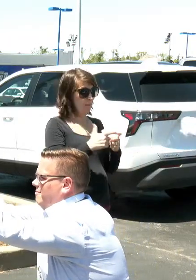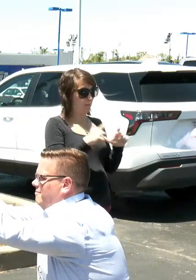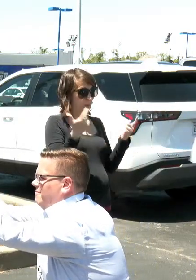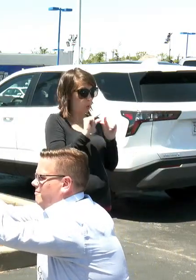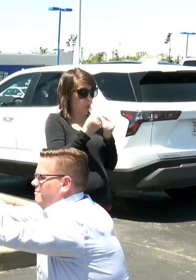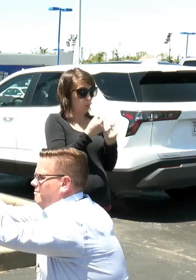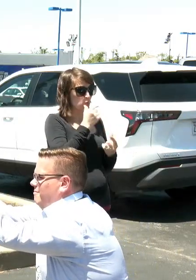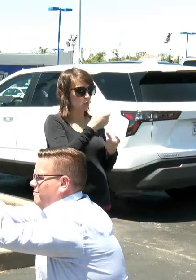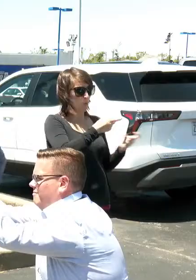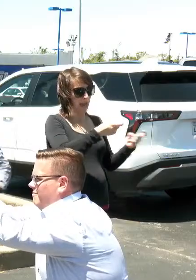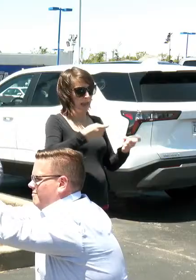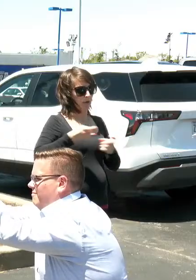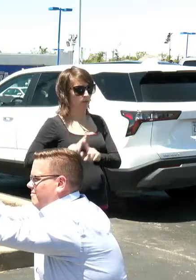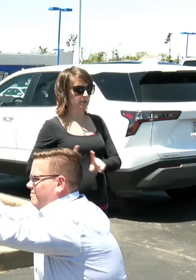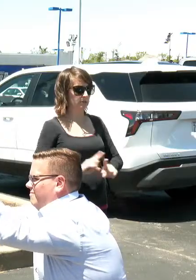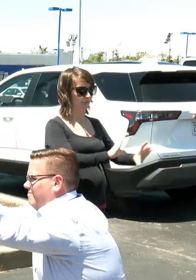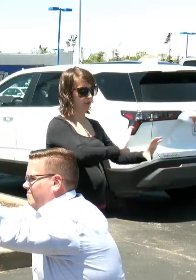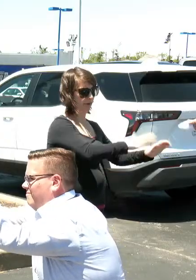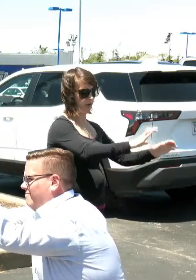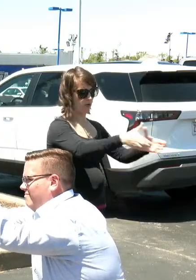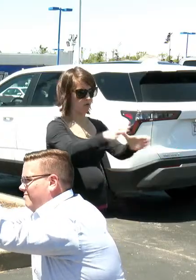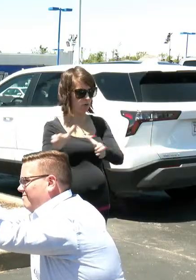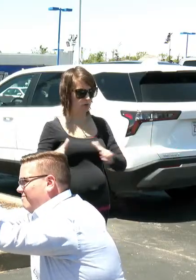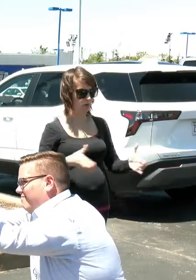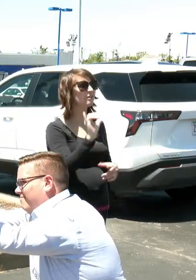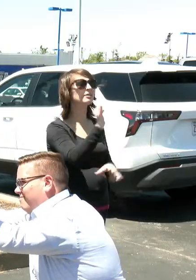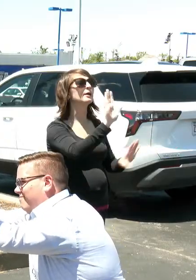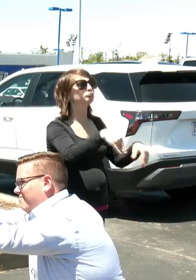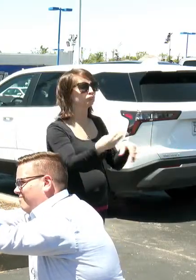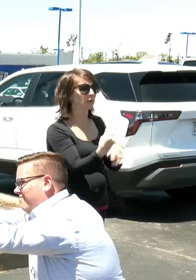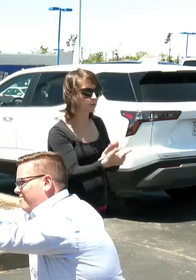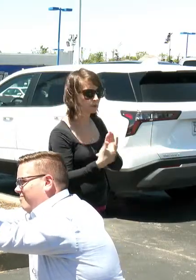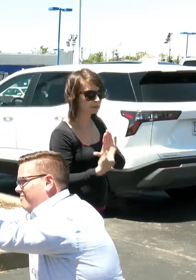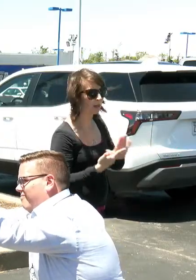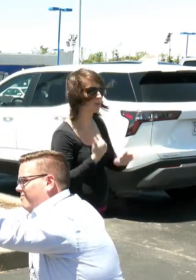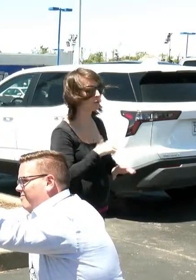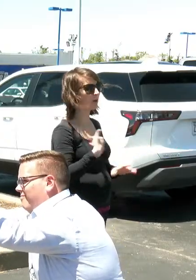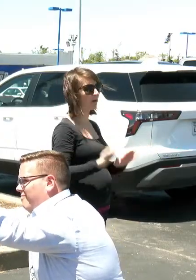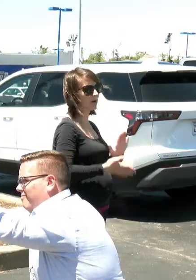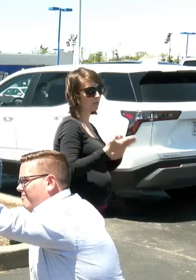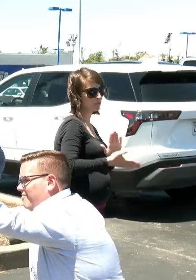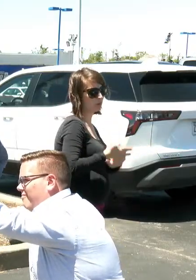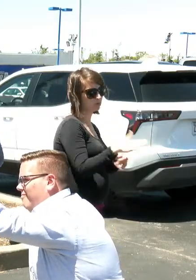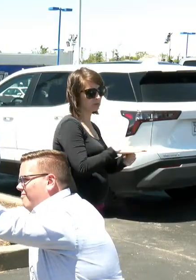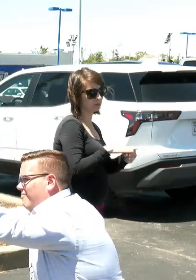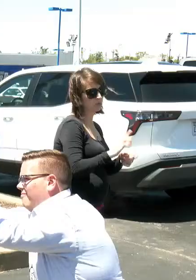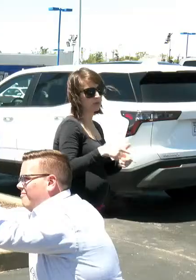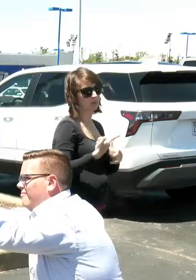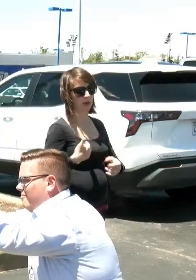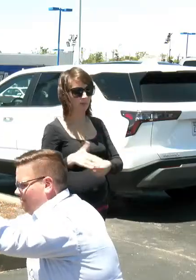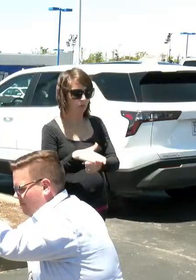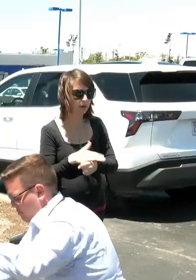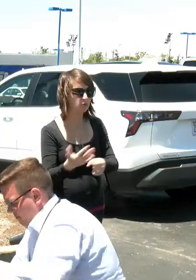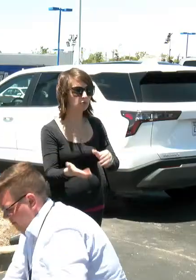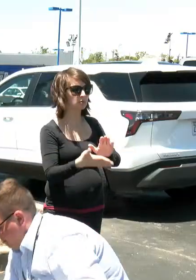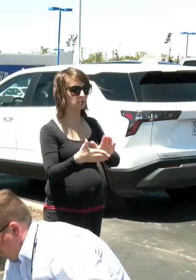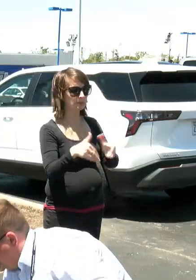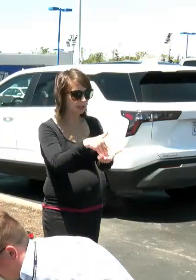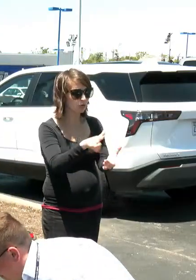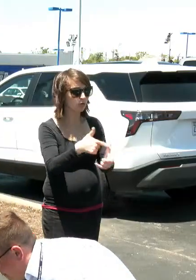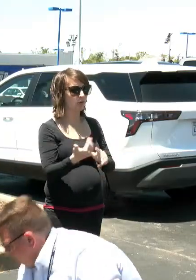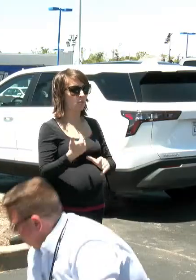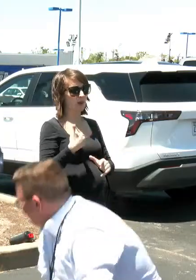that handle different parts of it, like a couple examples, we have an operations section, we have a logistics section, we have a finance section, we have a planning